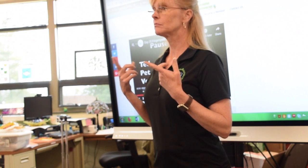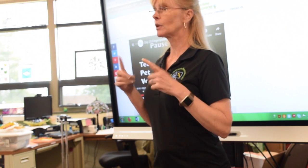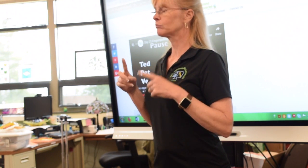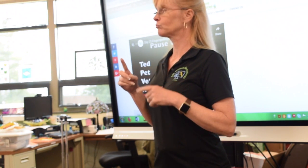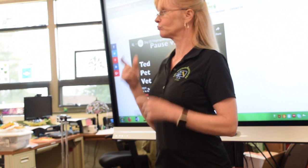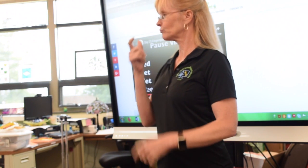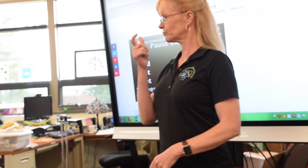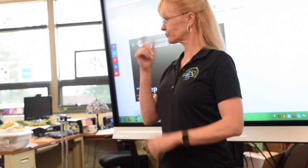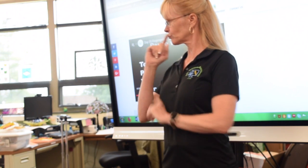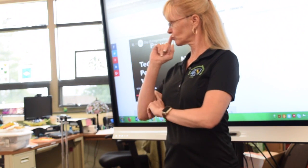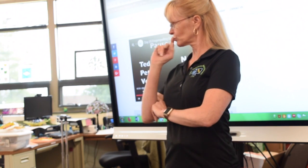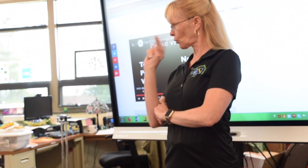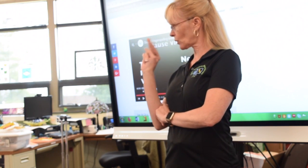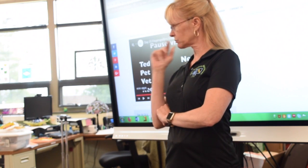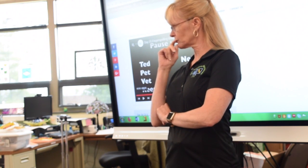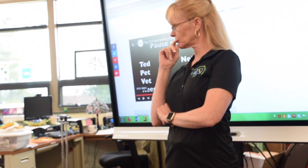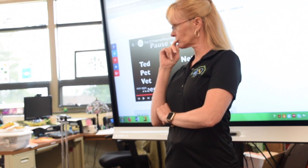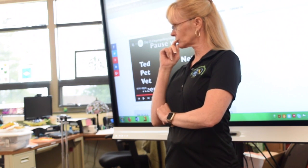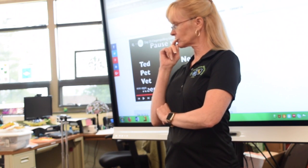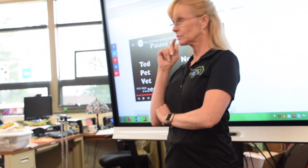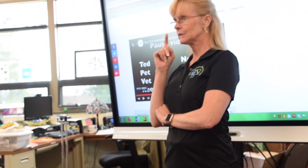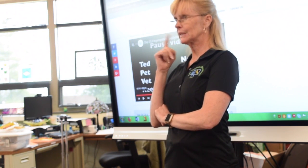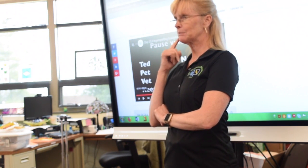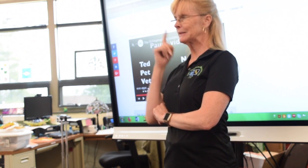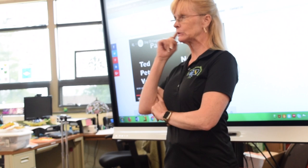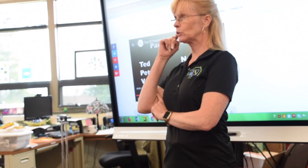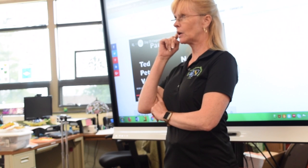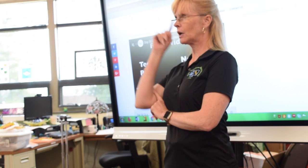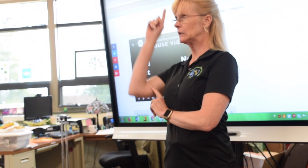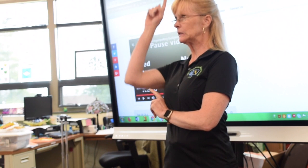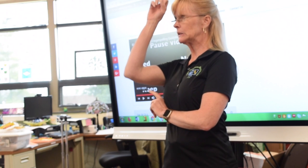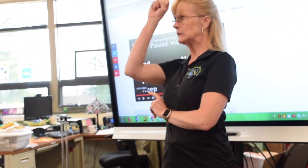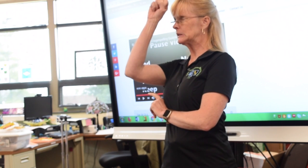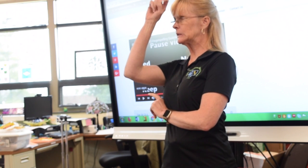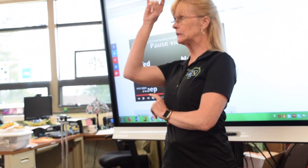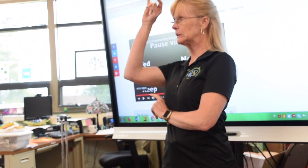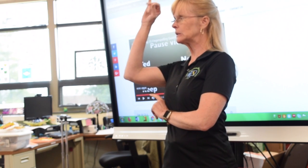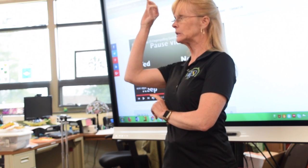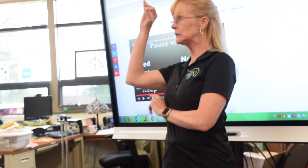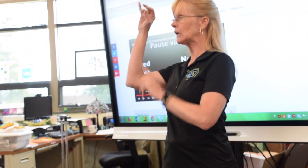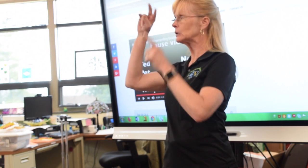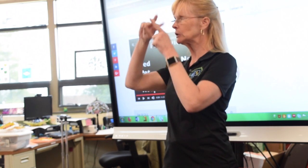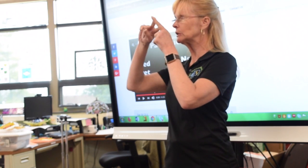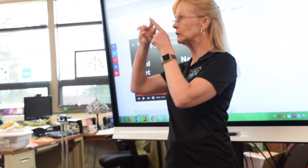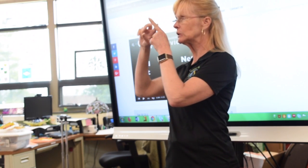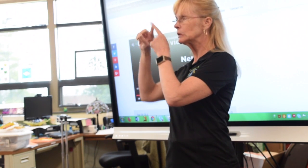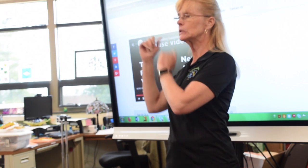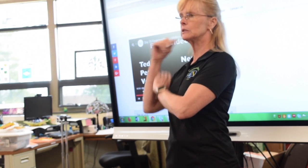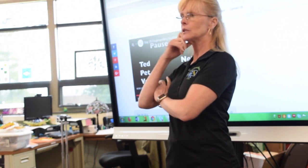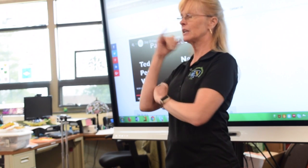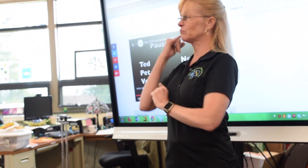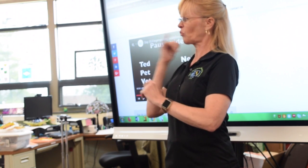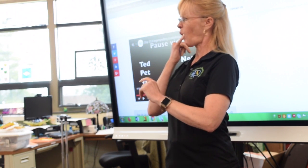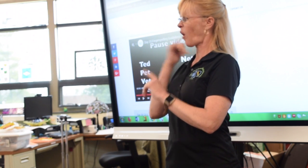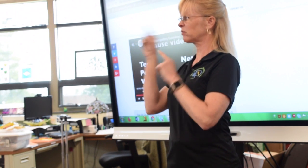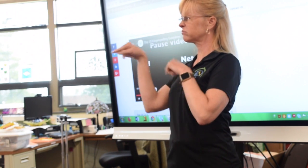someone fingerspell, I'm sounding out the word in my head. And if I get something wrong, I go back and correct